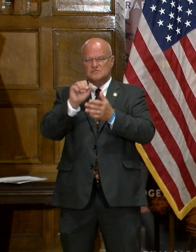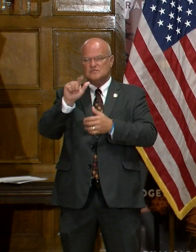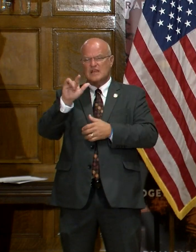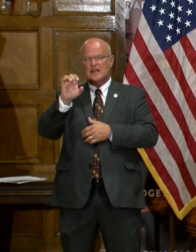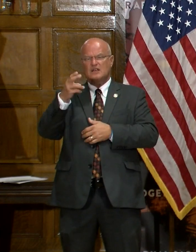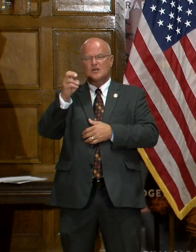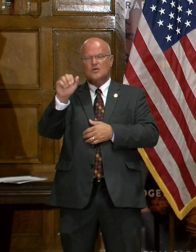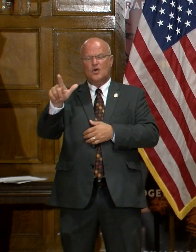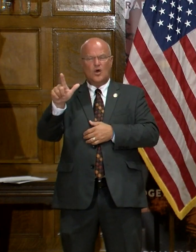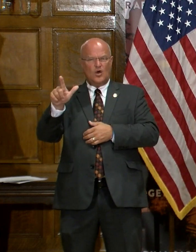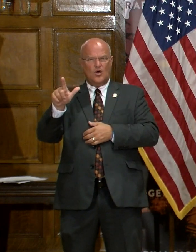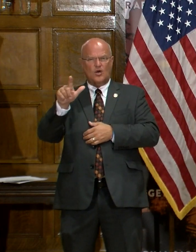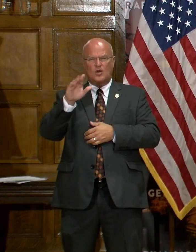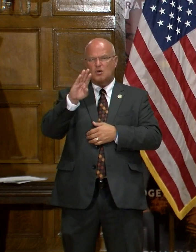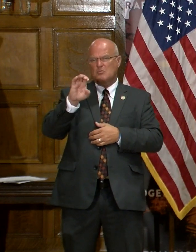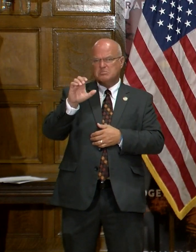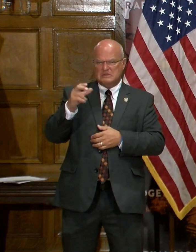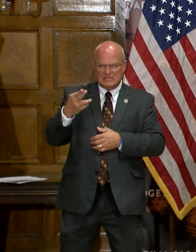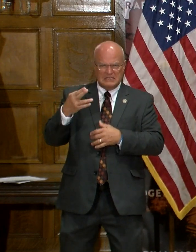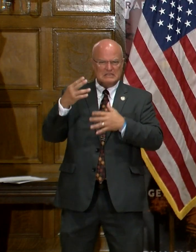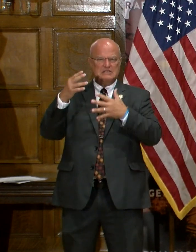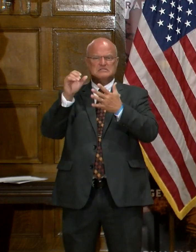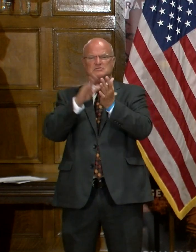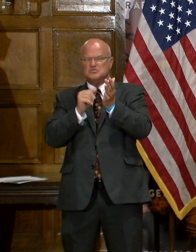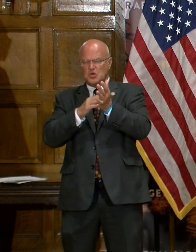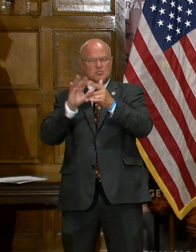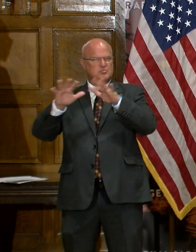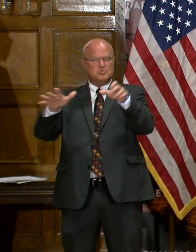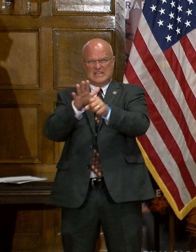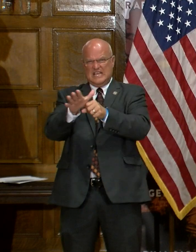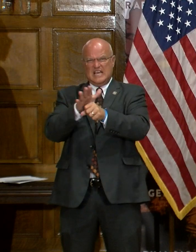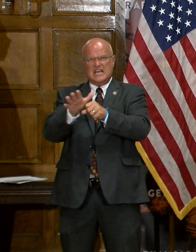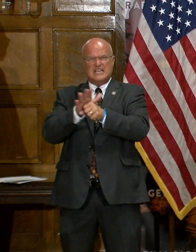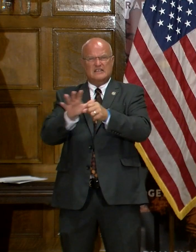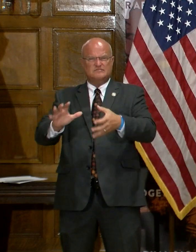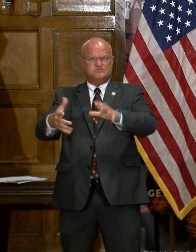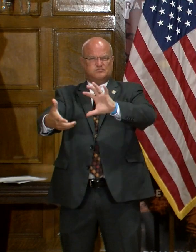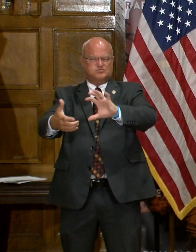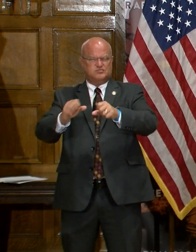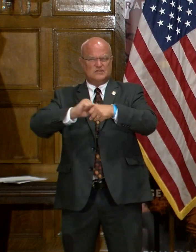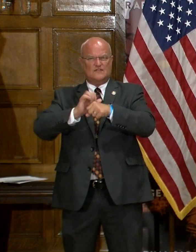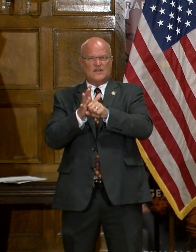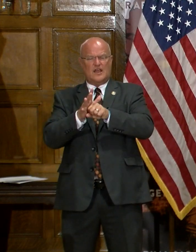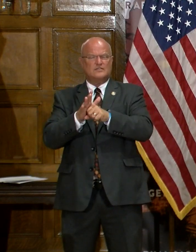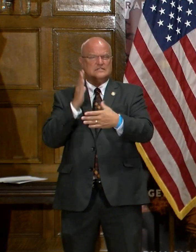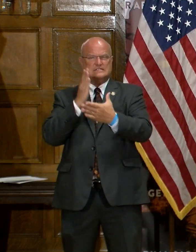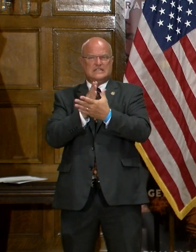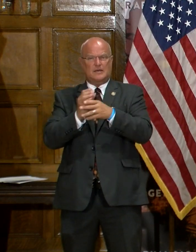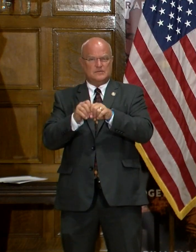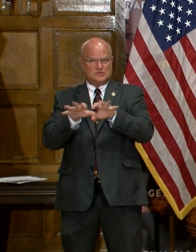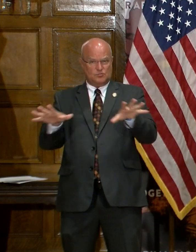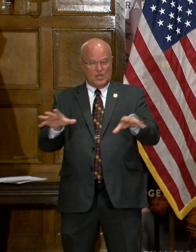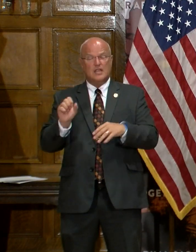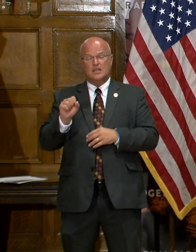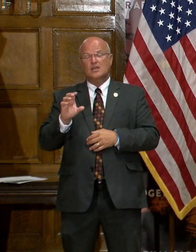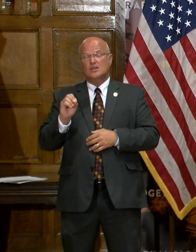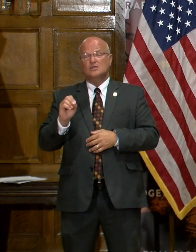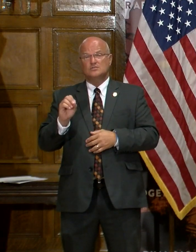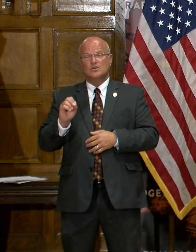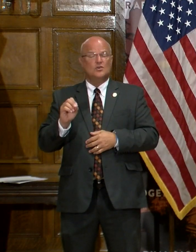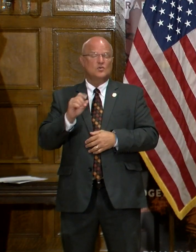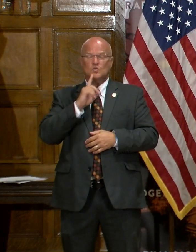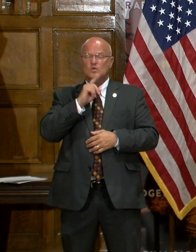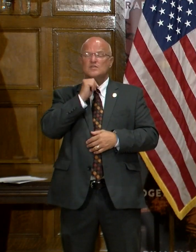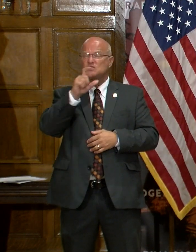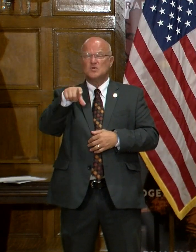wipes, bleach solutions, soap solutions, are enough to disrupt the virus and to prevent its spread. So you